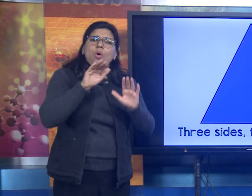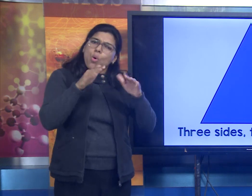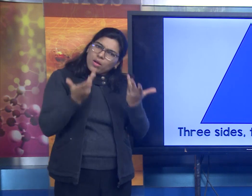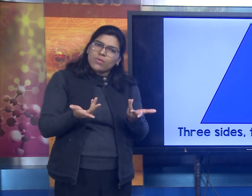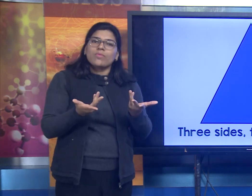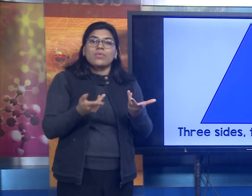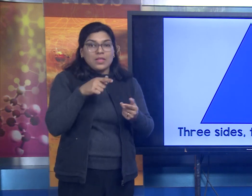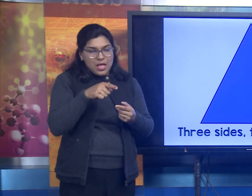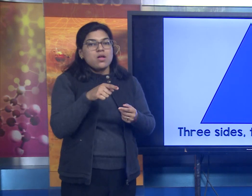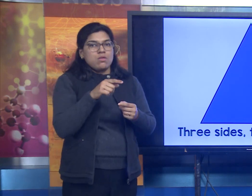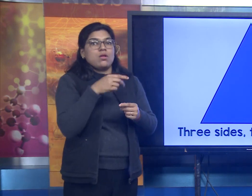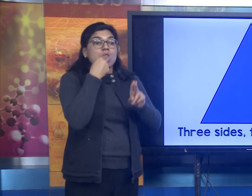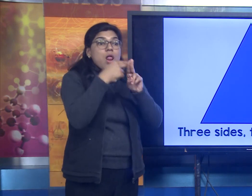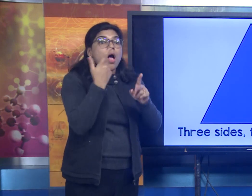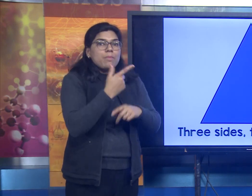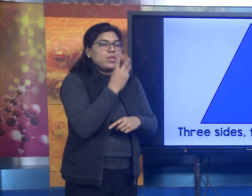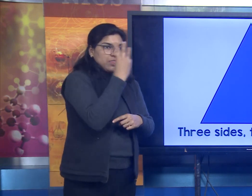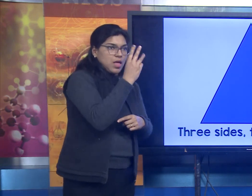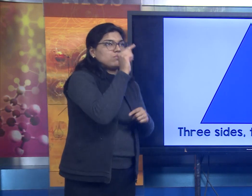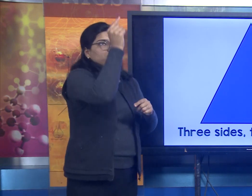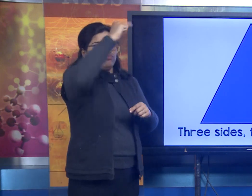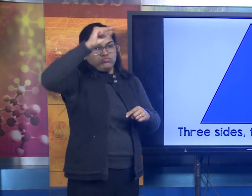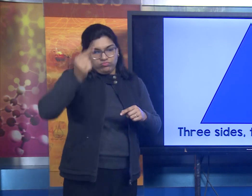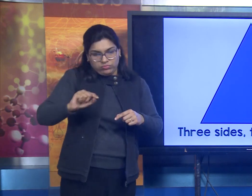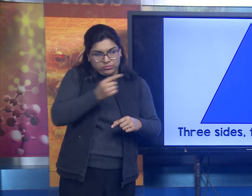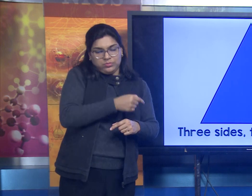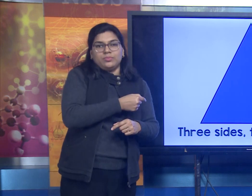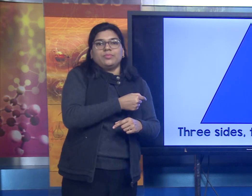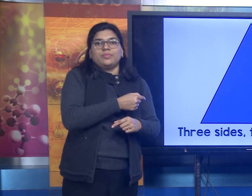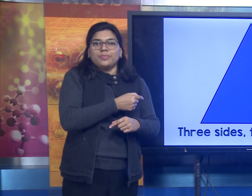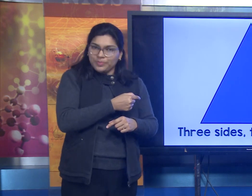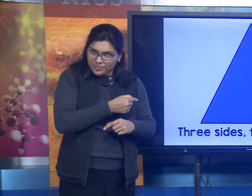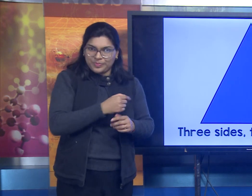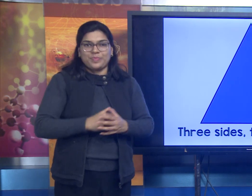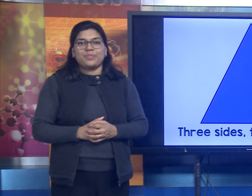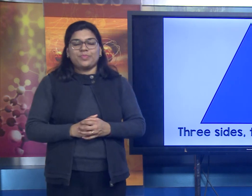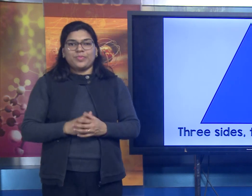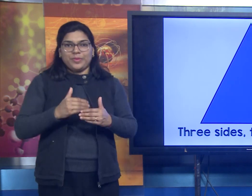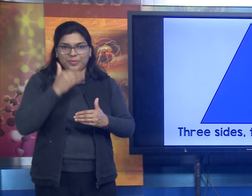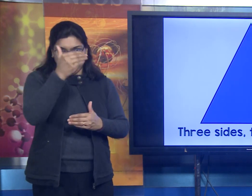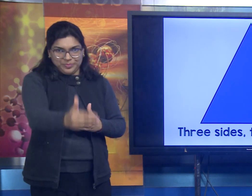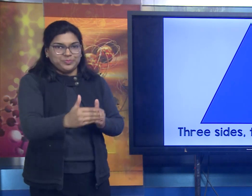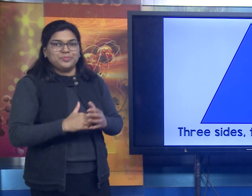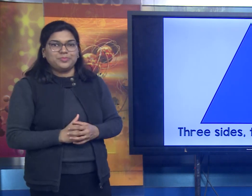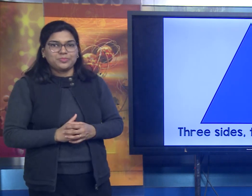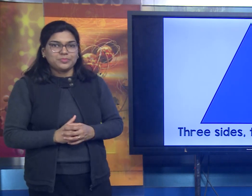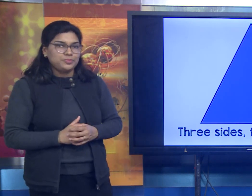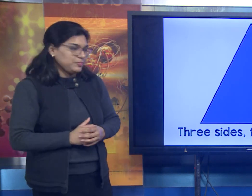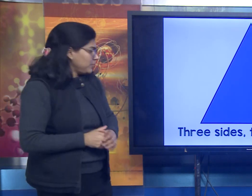there are two angles. So we call this image with three sides and three